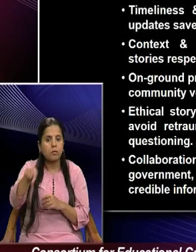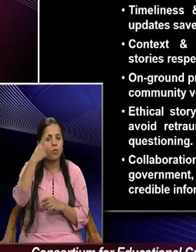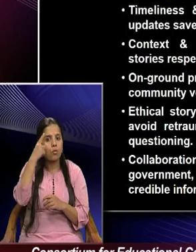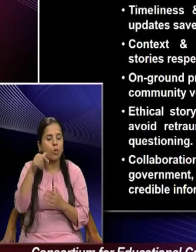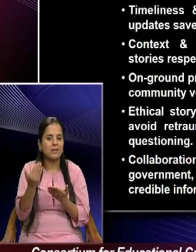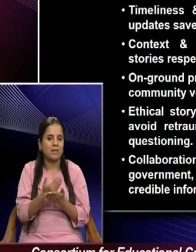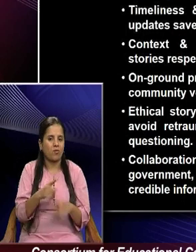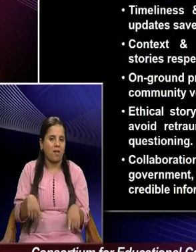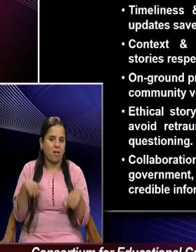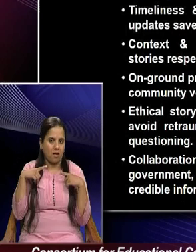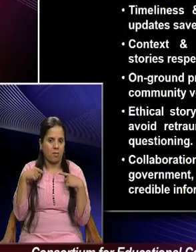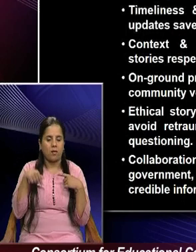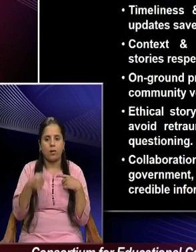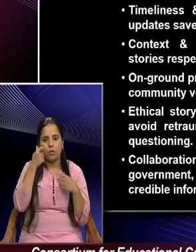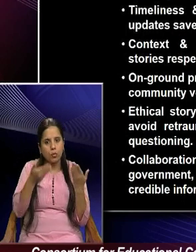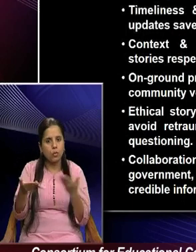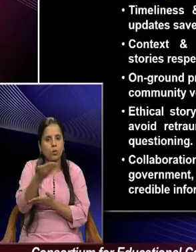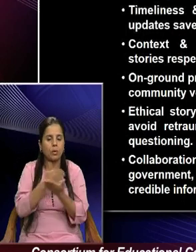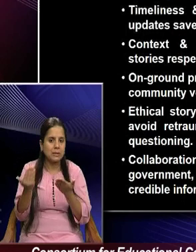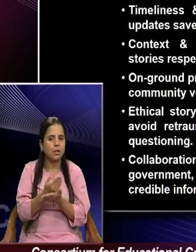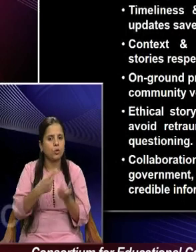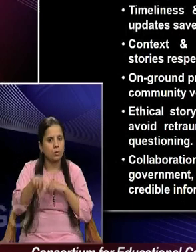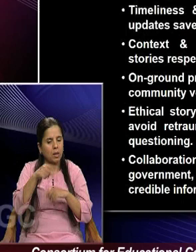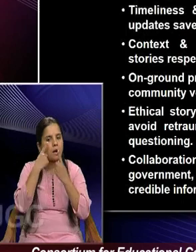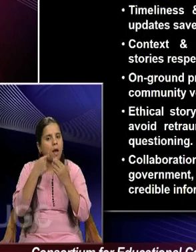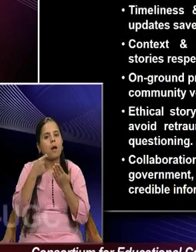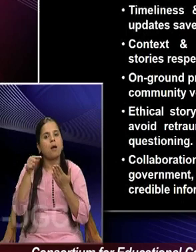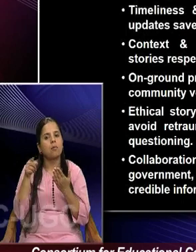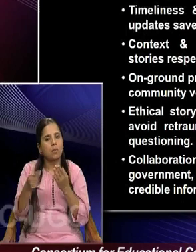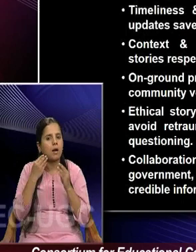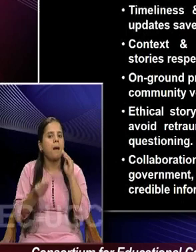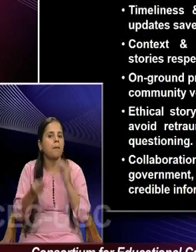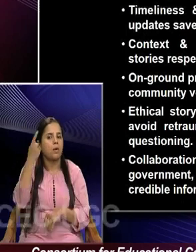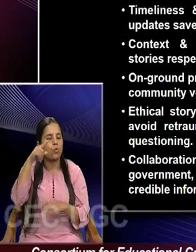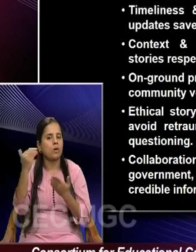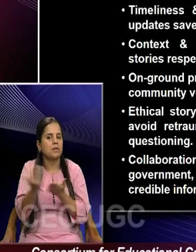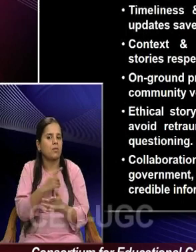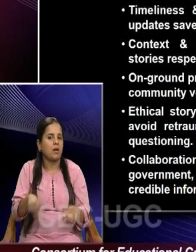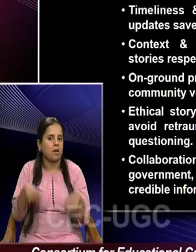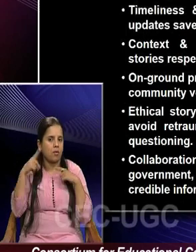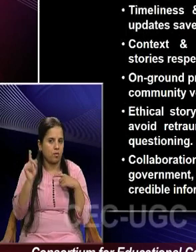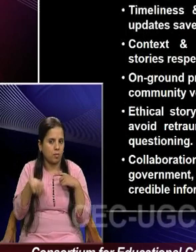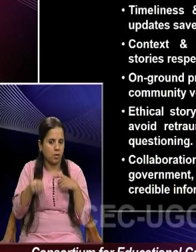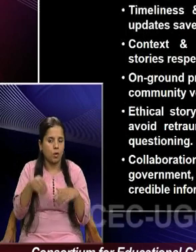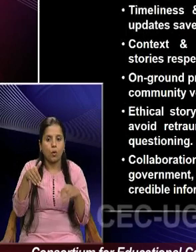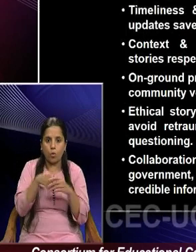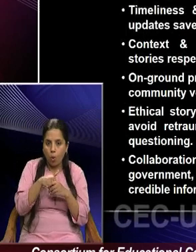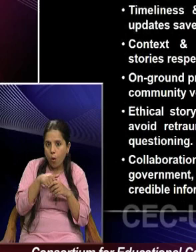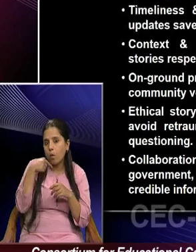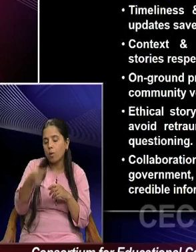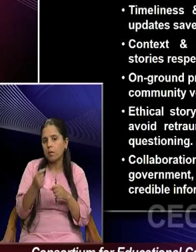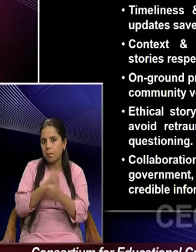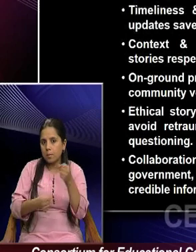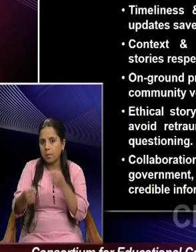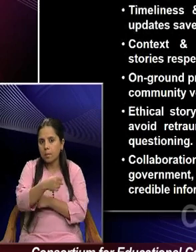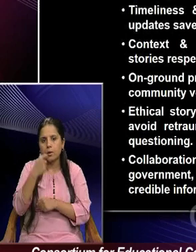save lives, to save humanity. You have to verify update for saving the life. Context and empathy. Convey